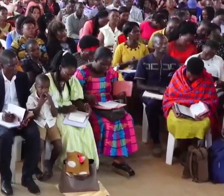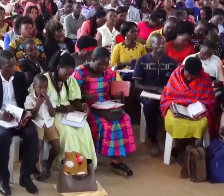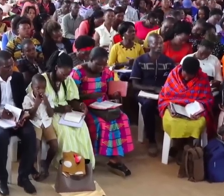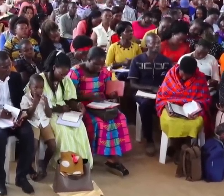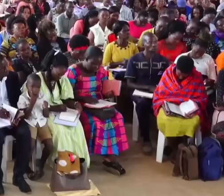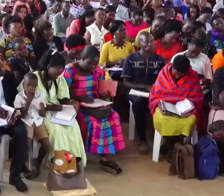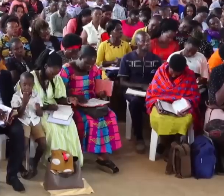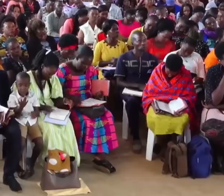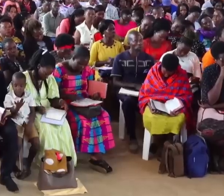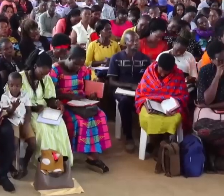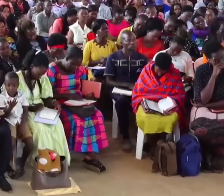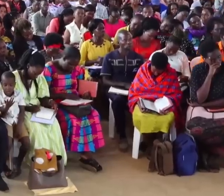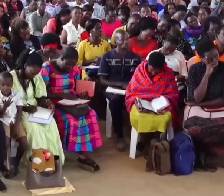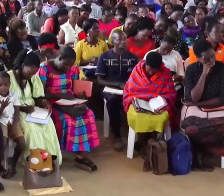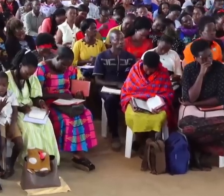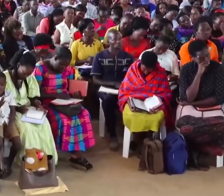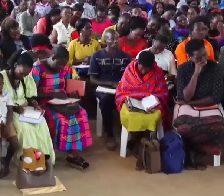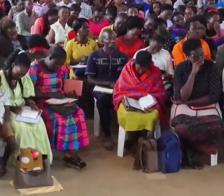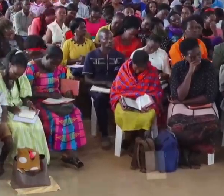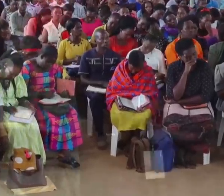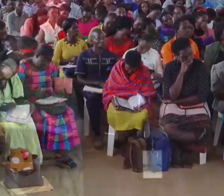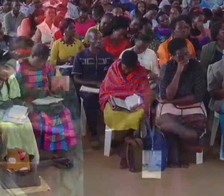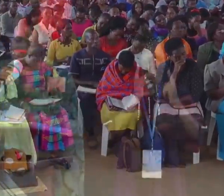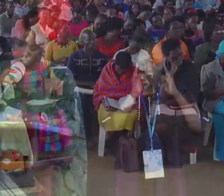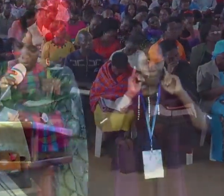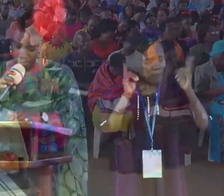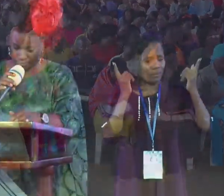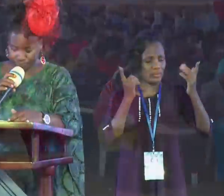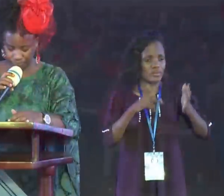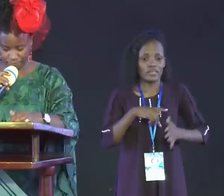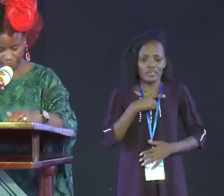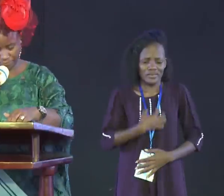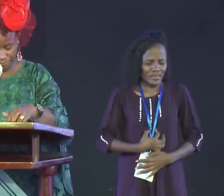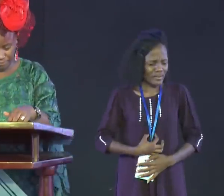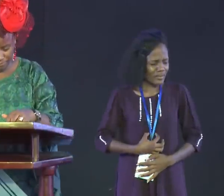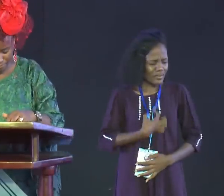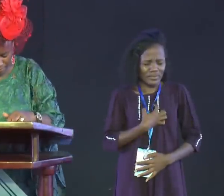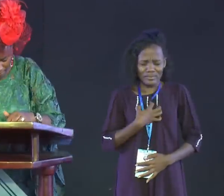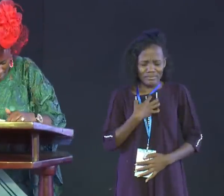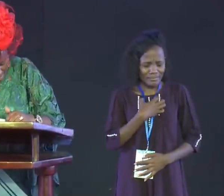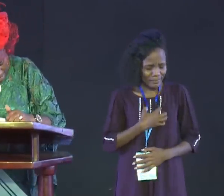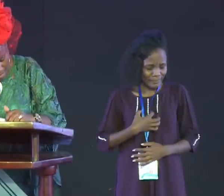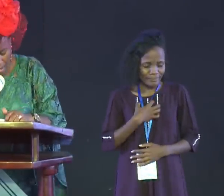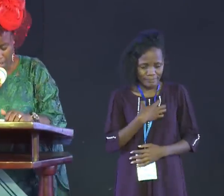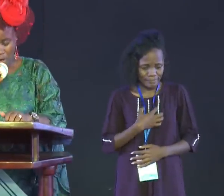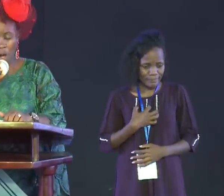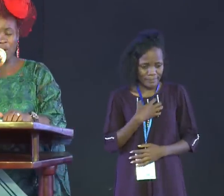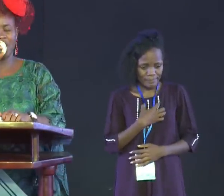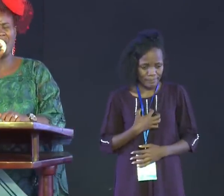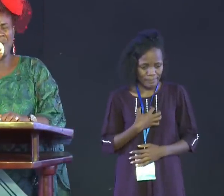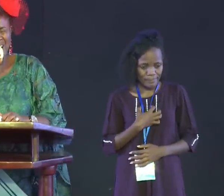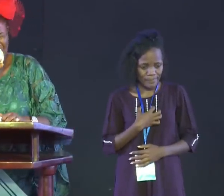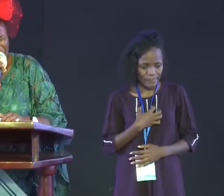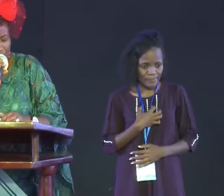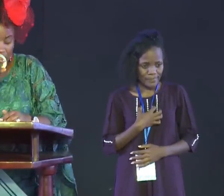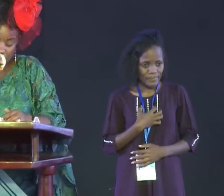feel the root of bitterness. No, little obusungu. And you feel anger. No,